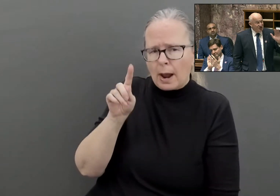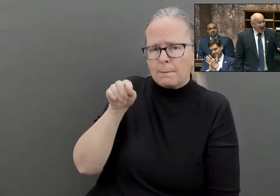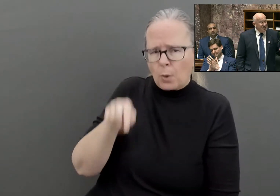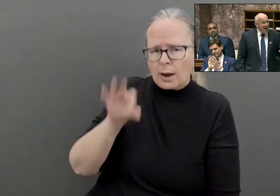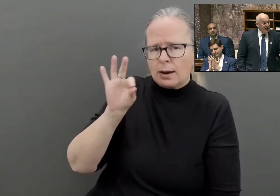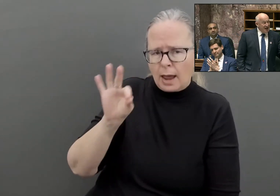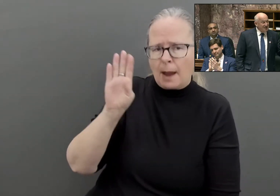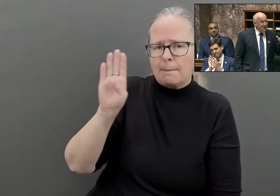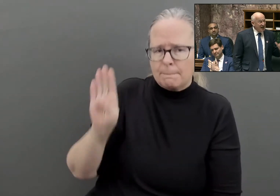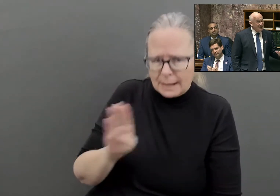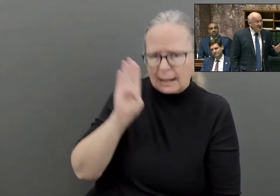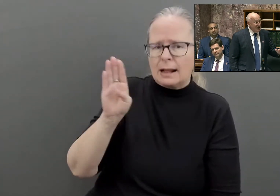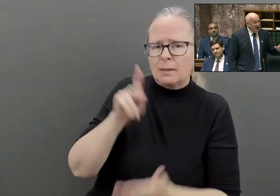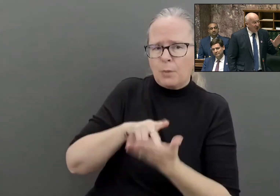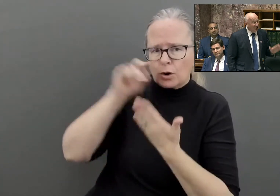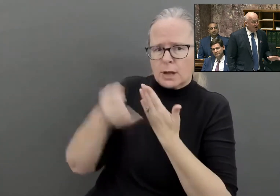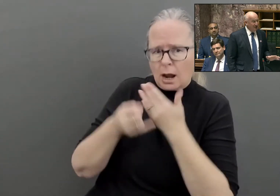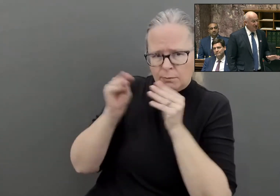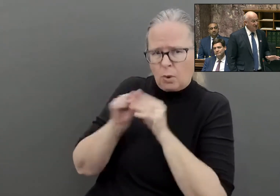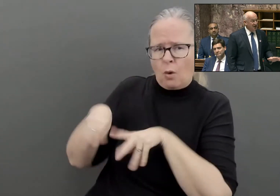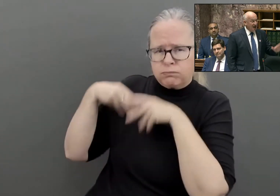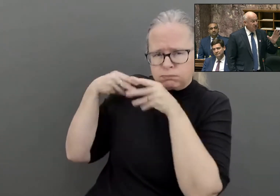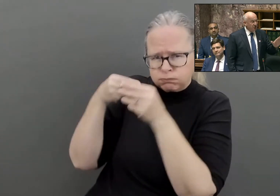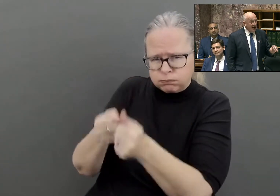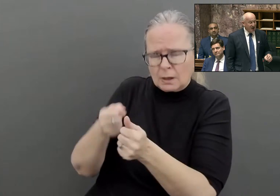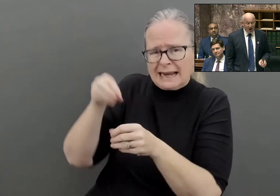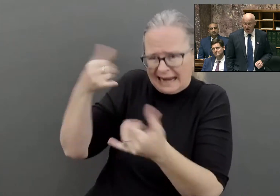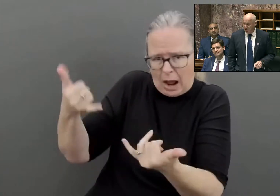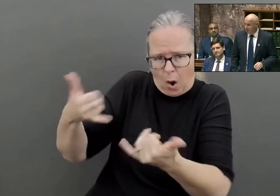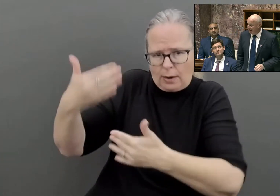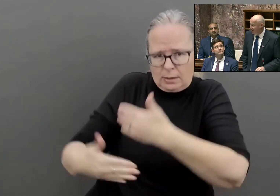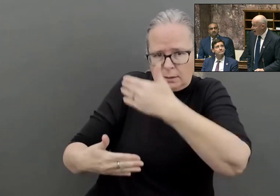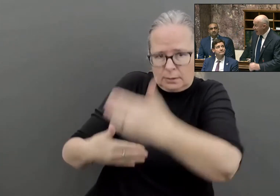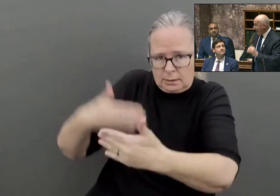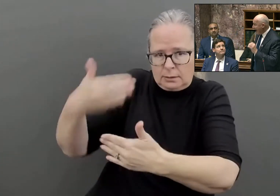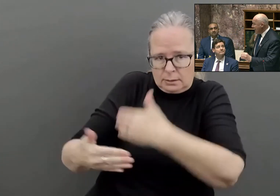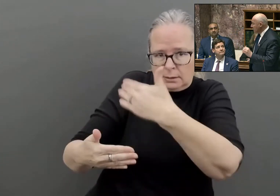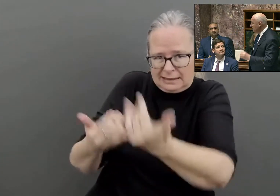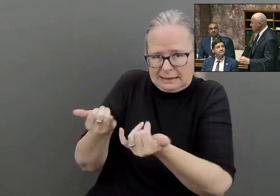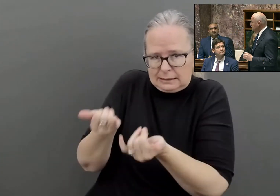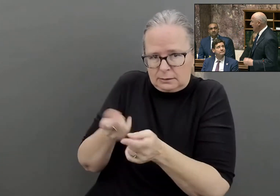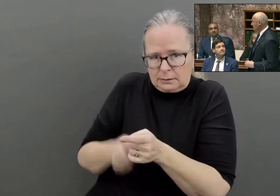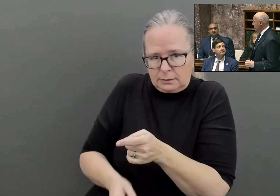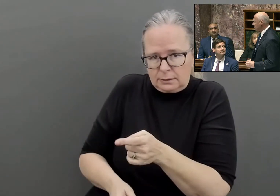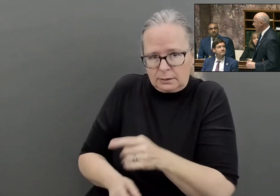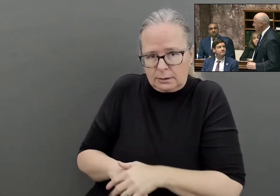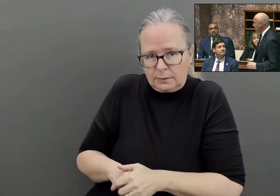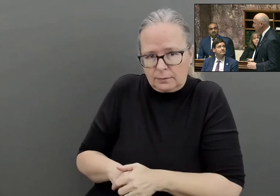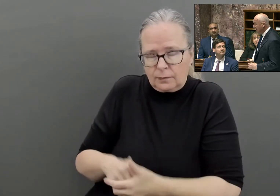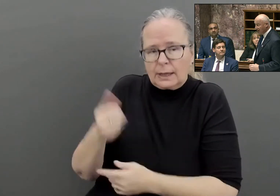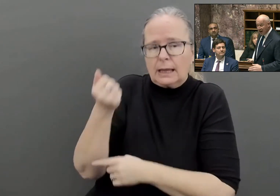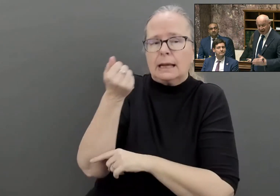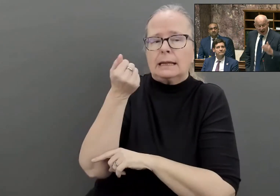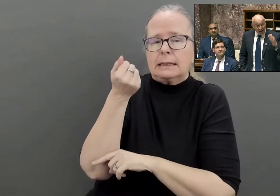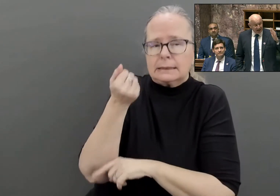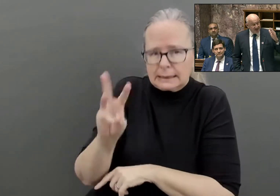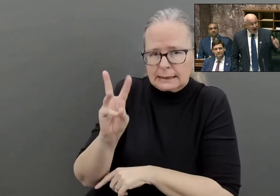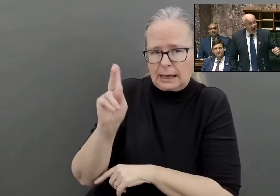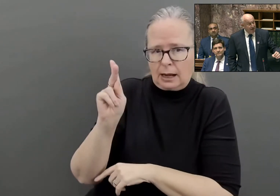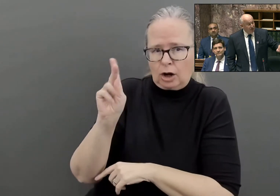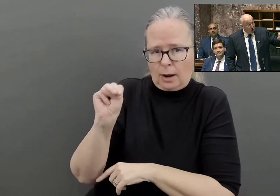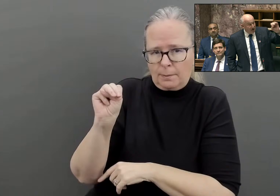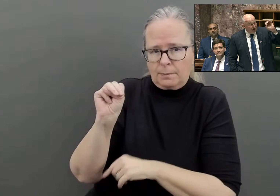Honourable Speaker. 16 kilometres of track, Honourable Speaker. 8 new stations, Honourable Speaker.